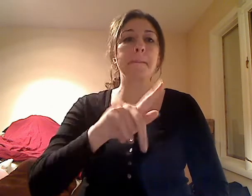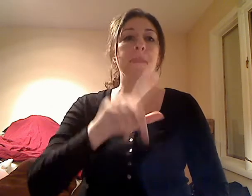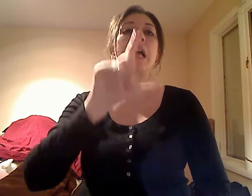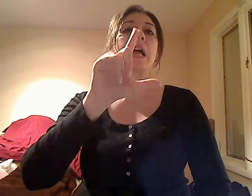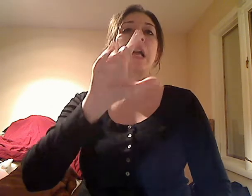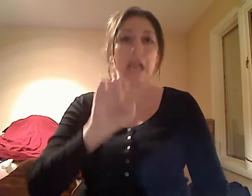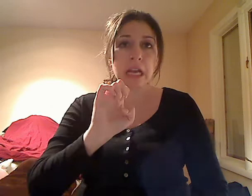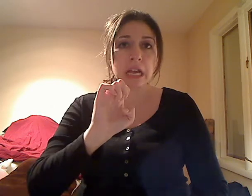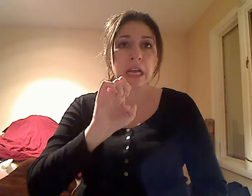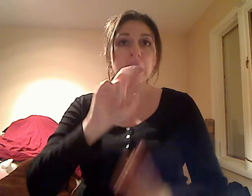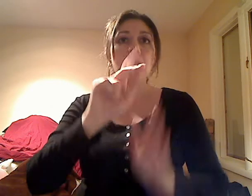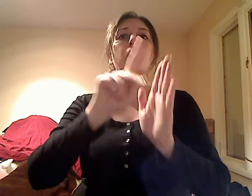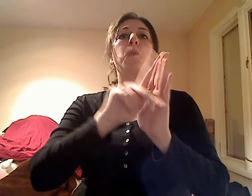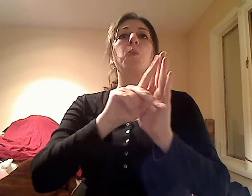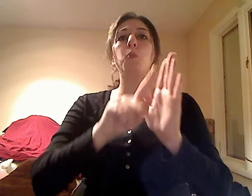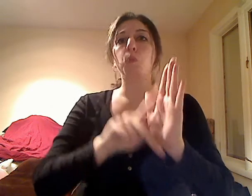No, we have P-L-E. P-L-E.